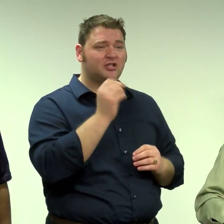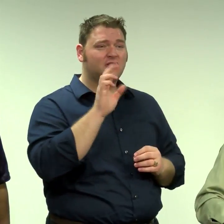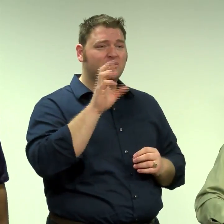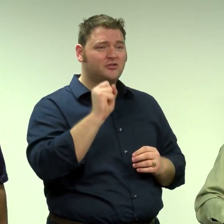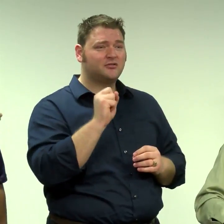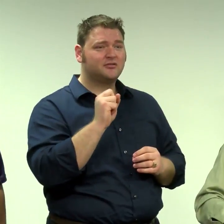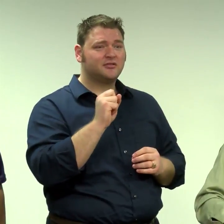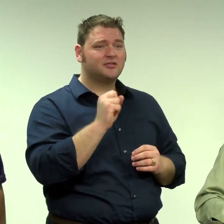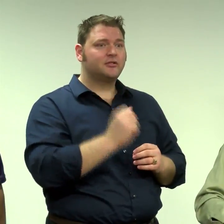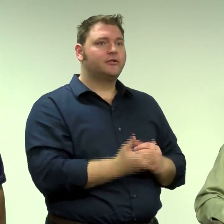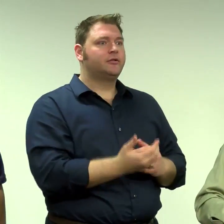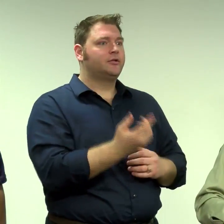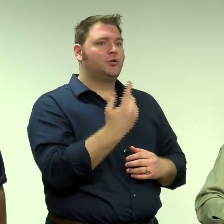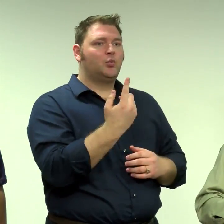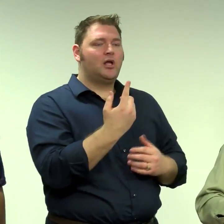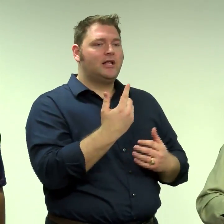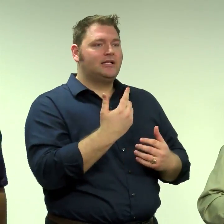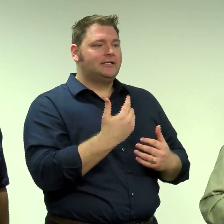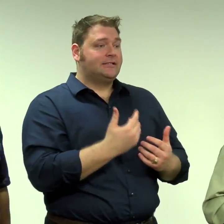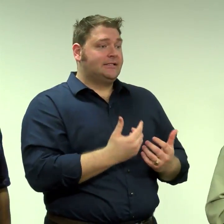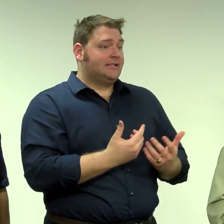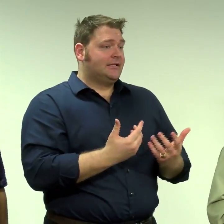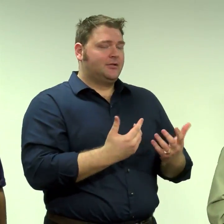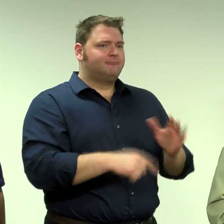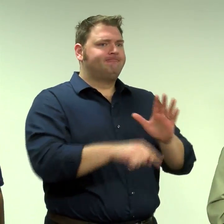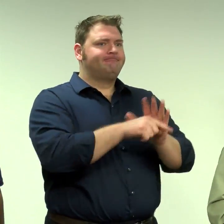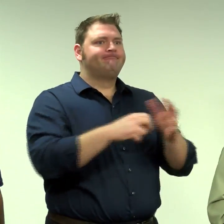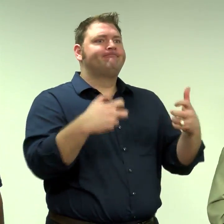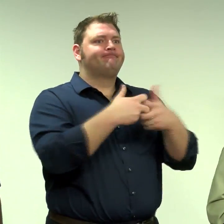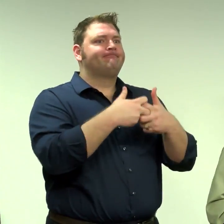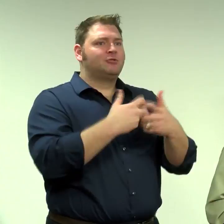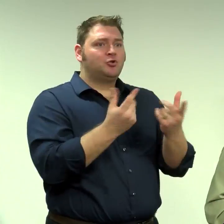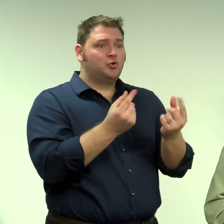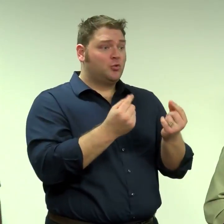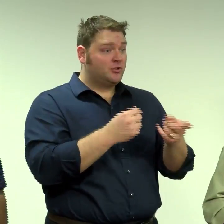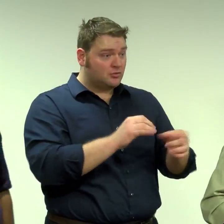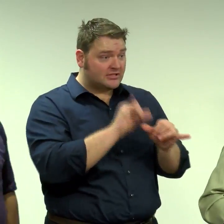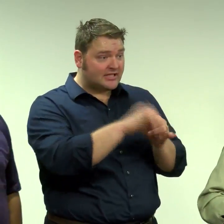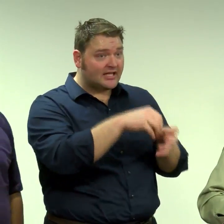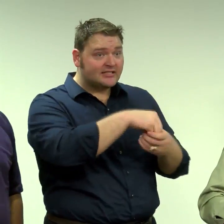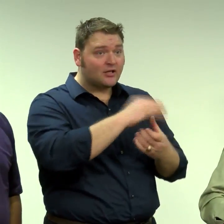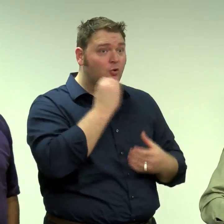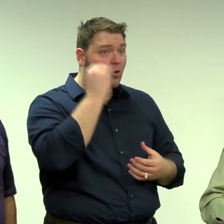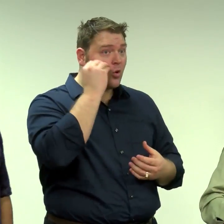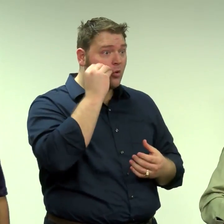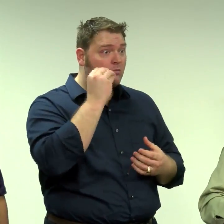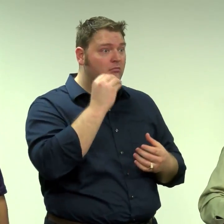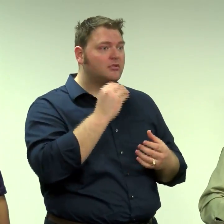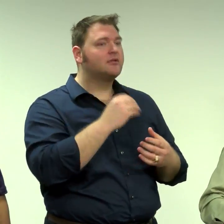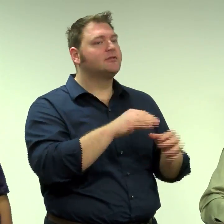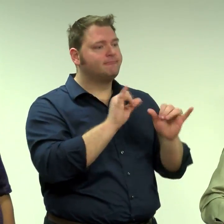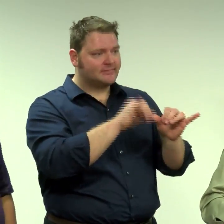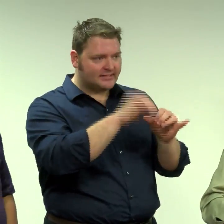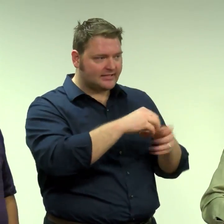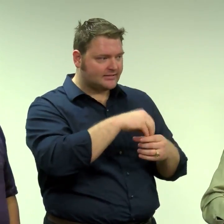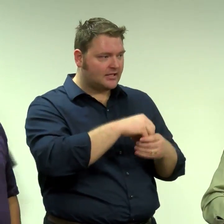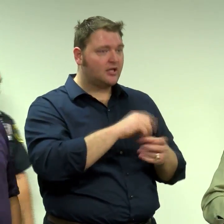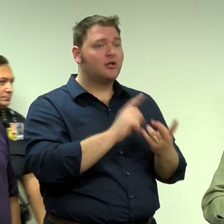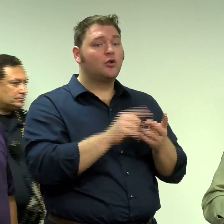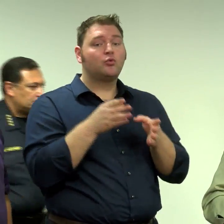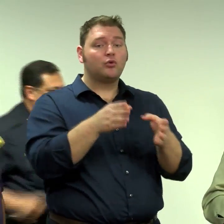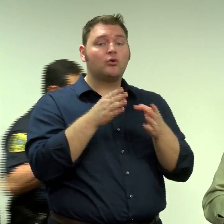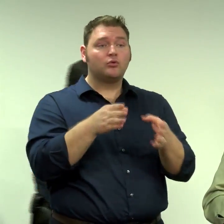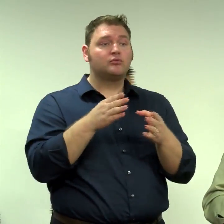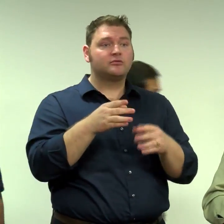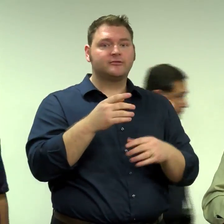Mayor, where if you can stay inside your home, stay inside your home. Yes. The roads we're seeing still aren't clear. Yes. The shelters we're working